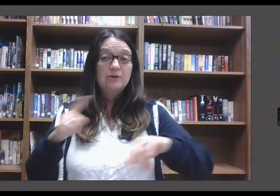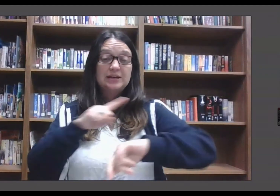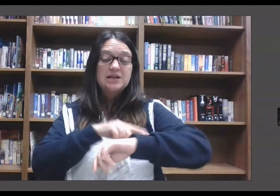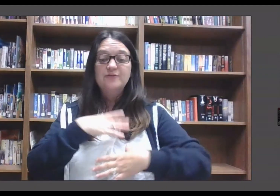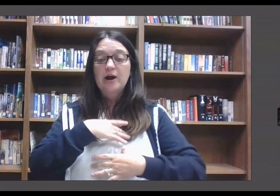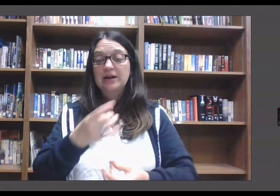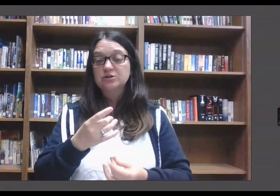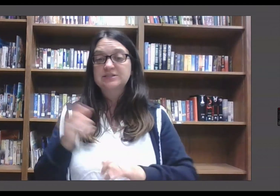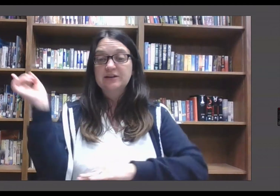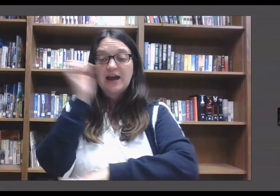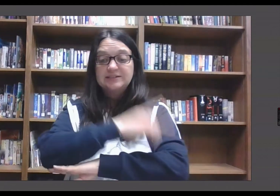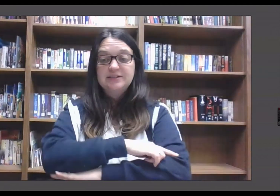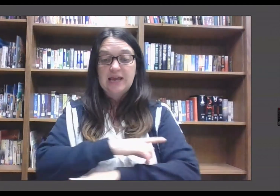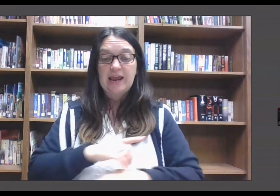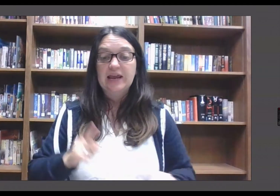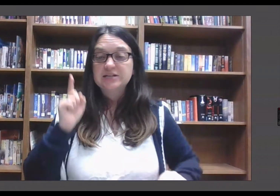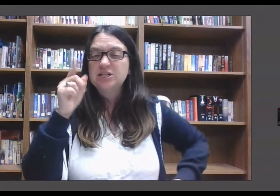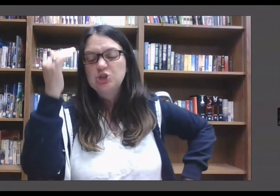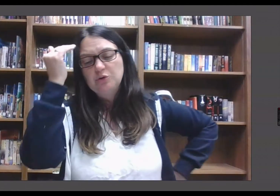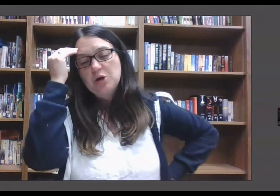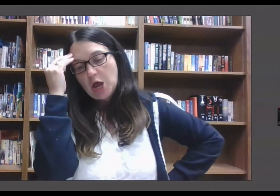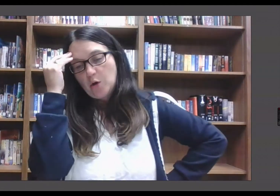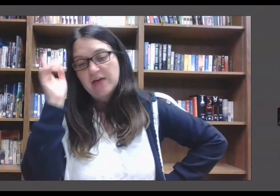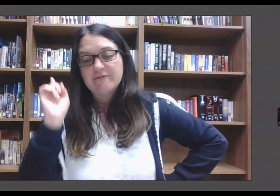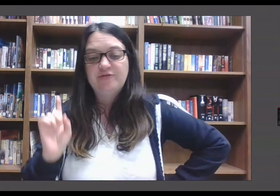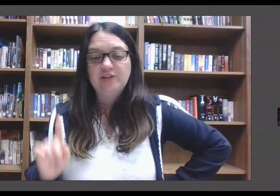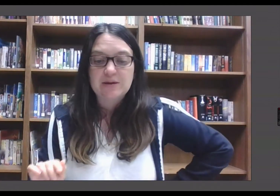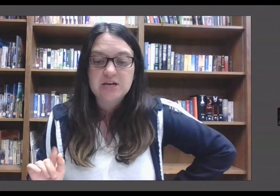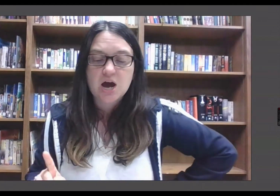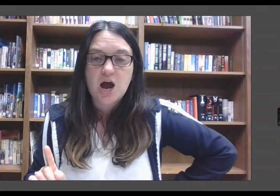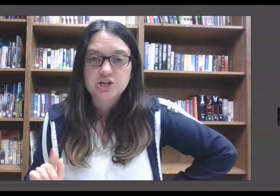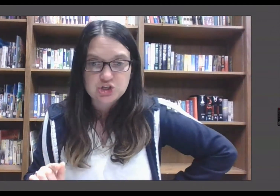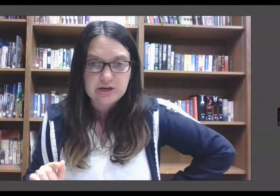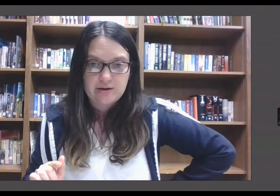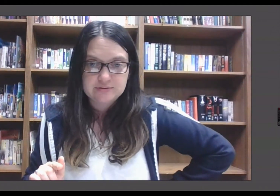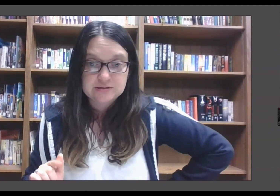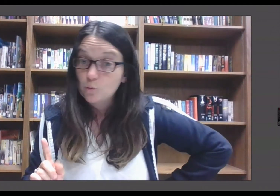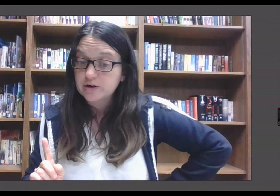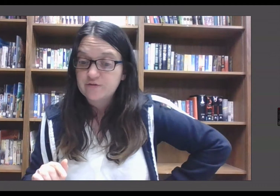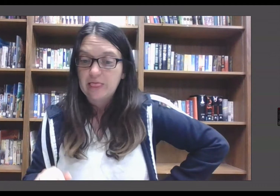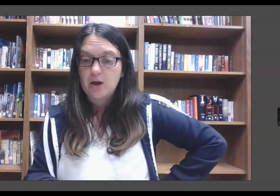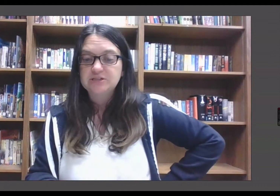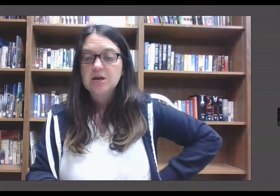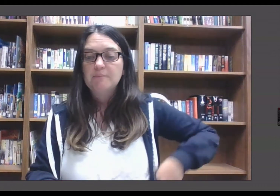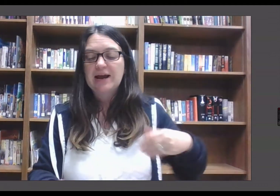Now it is time for our interesting fact of the day. Did you know that Flamin' Hot Cheetos were developed by